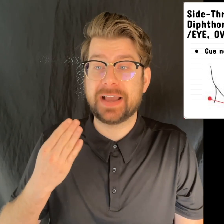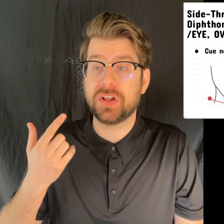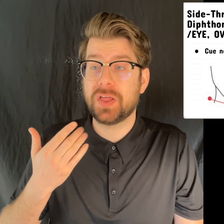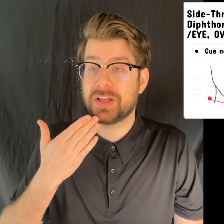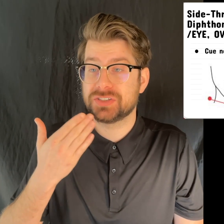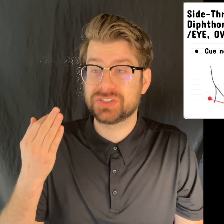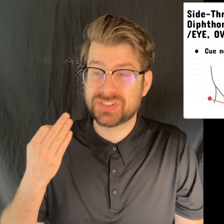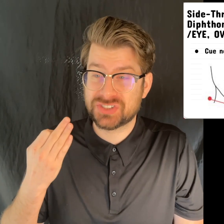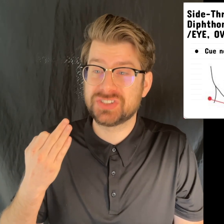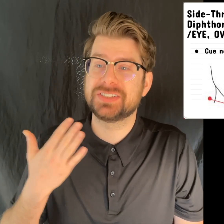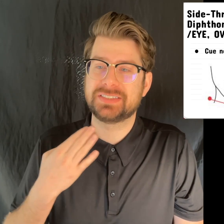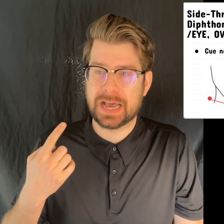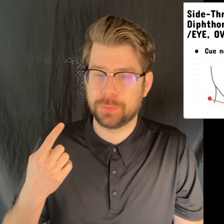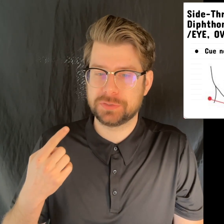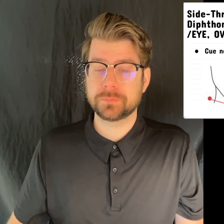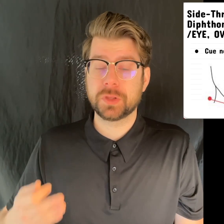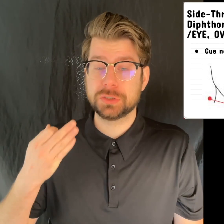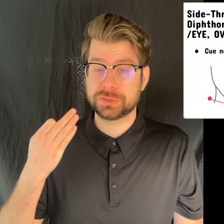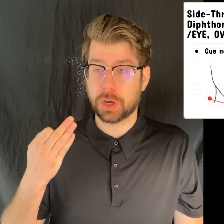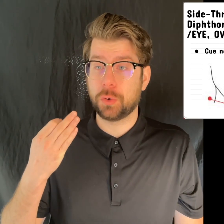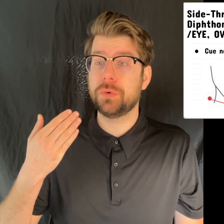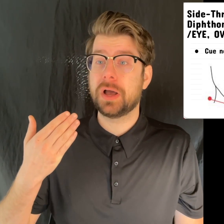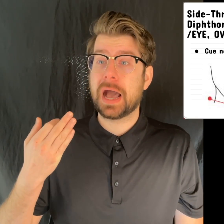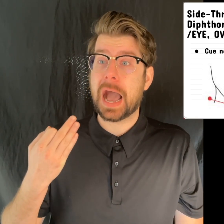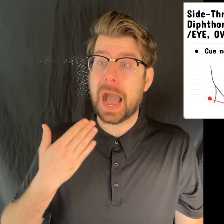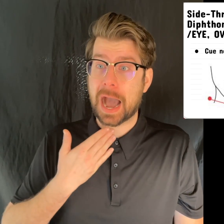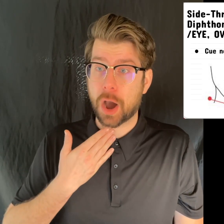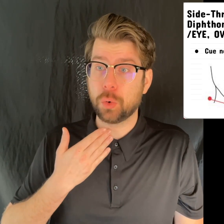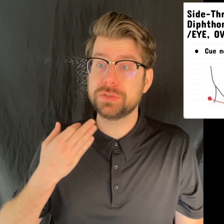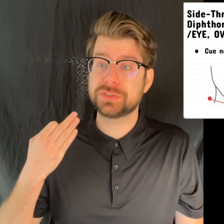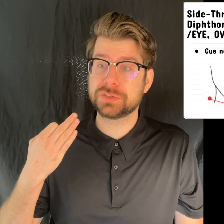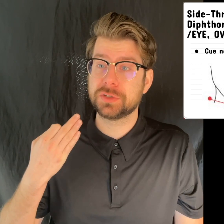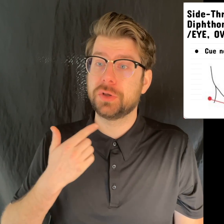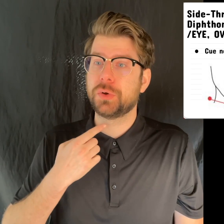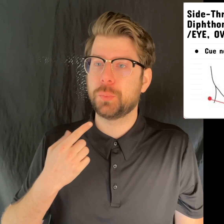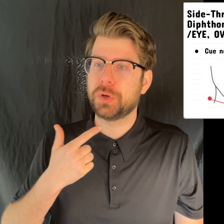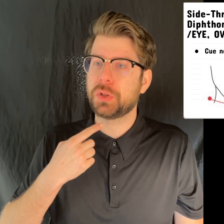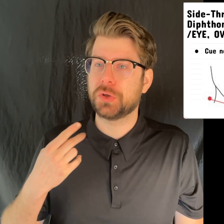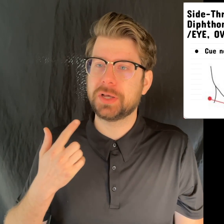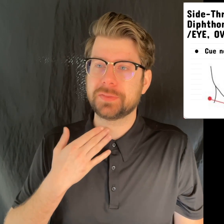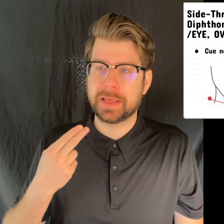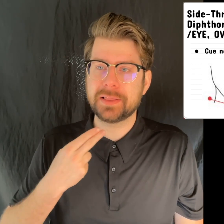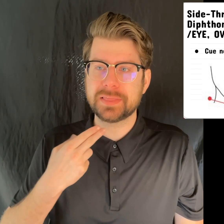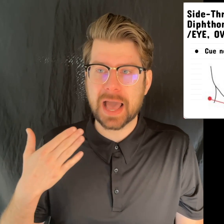final S sound. So house would look like that.